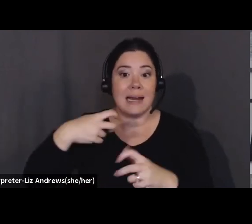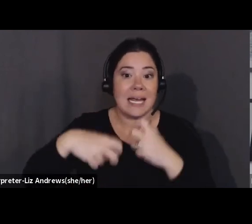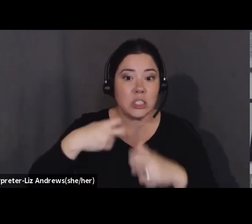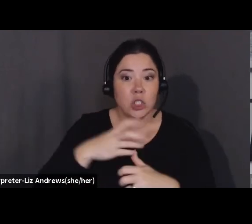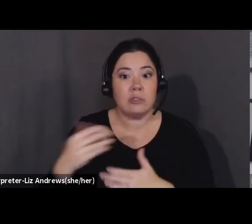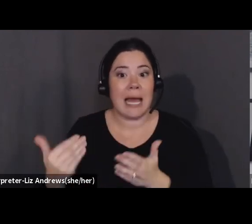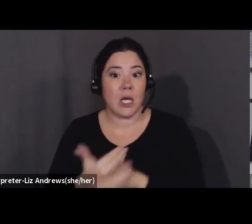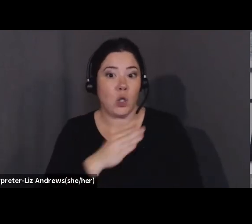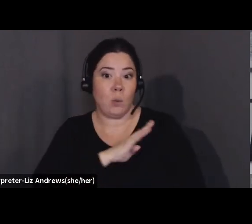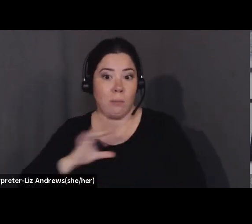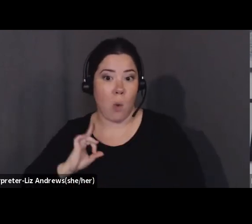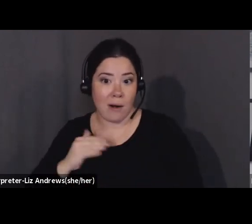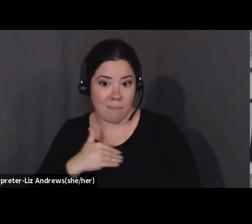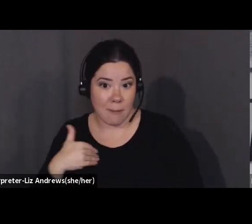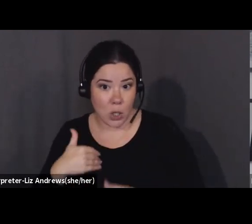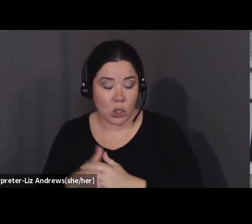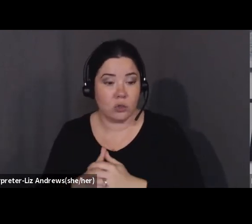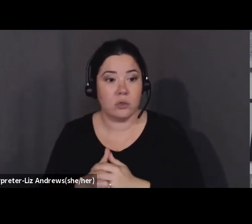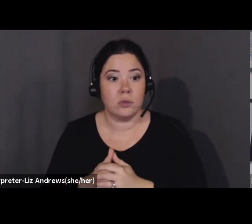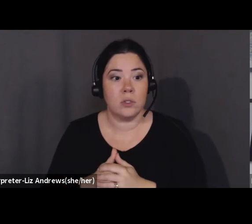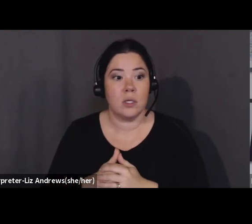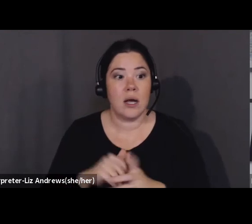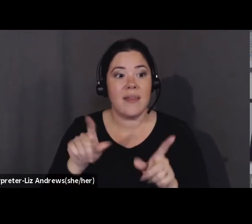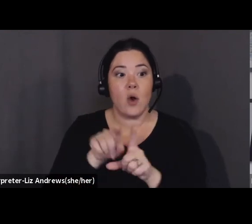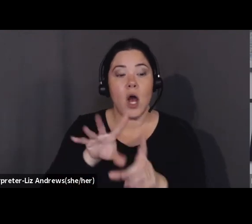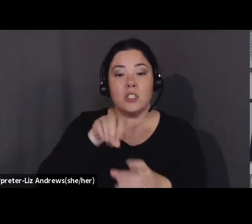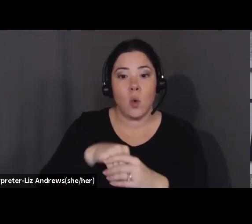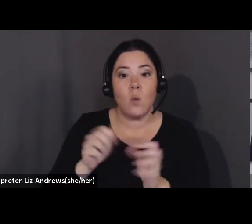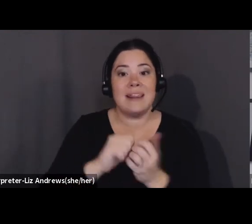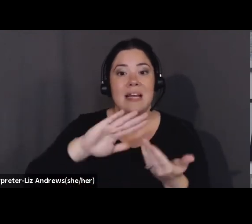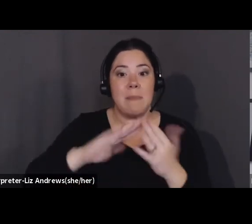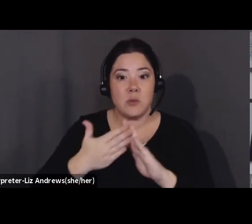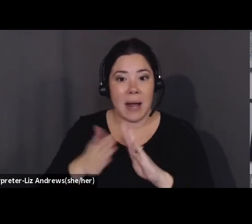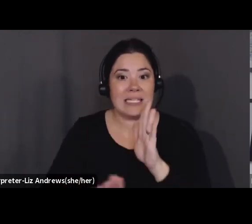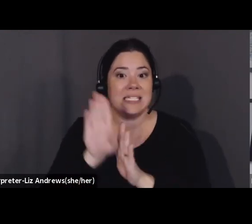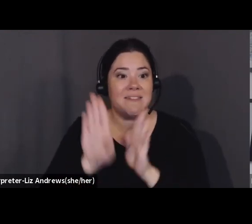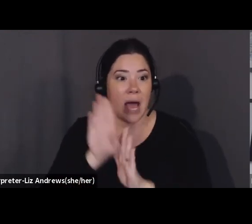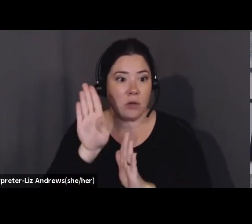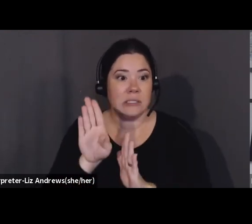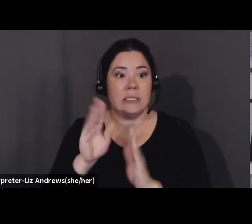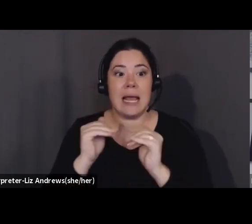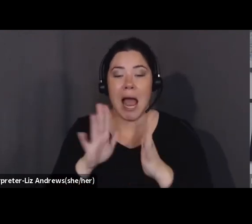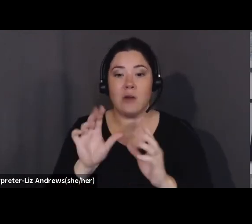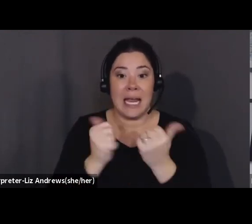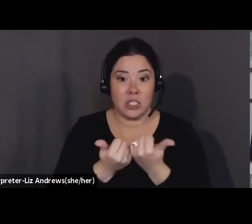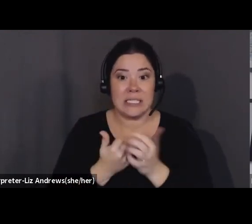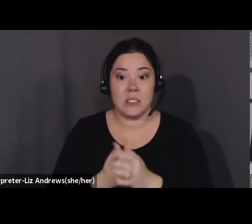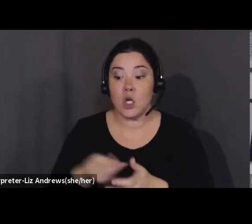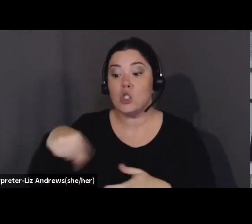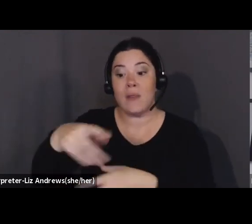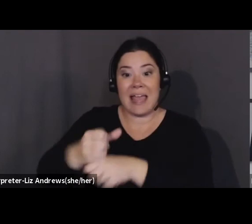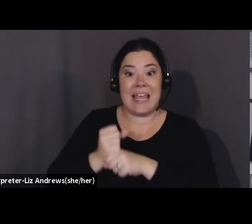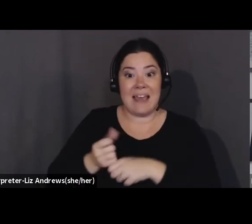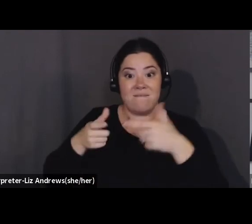in the Metropolitan Development Housing Agency. So they receive mainstream housing vouchers for individuals who have a